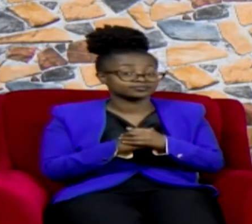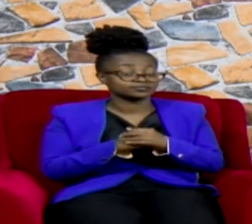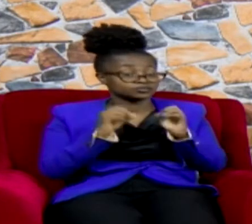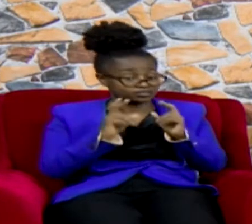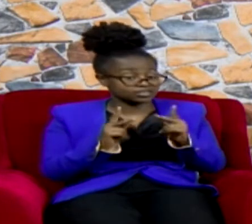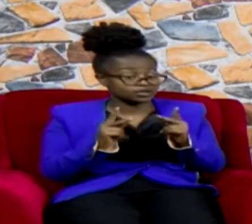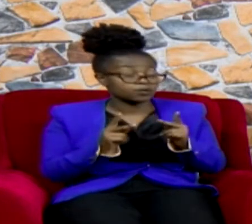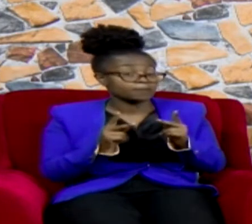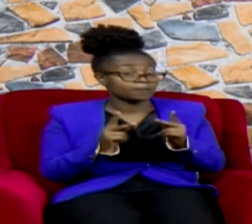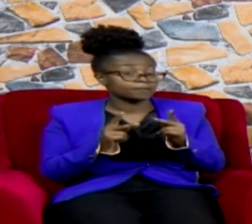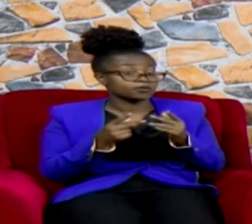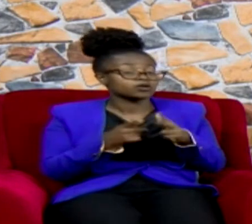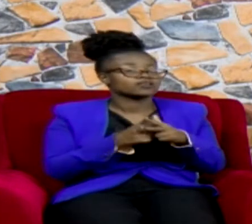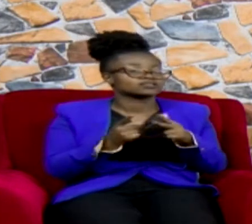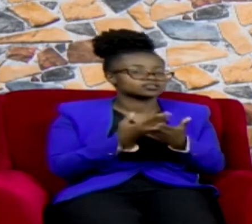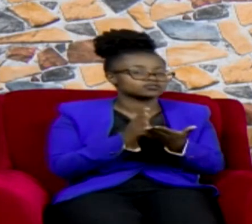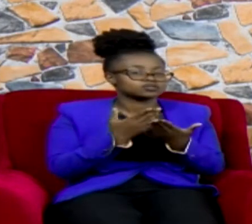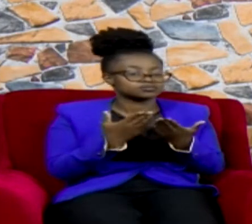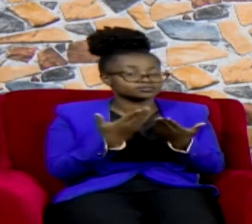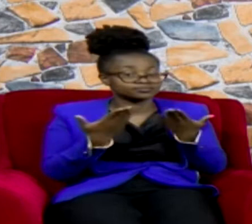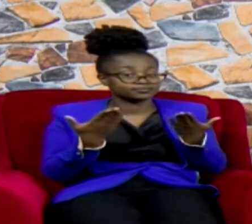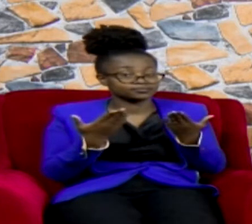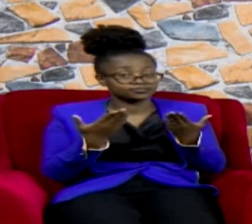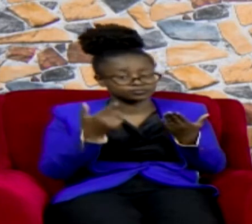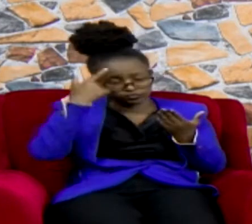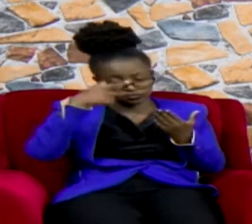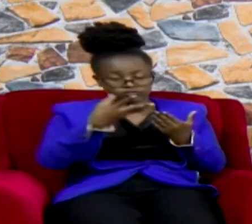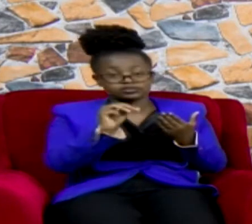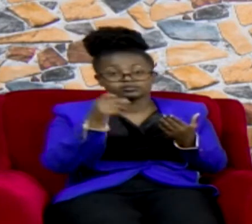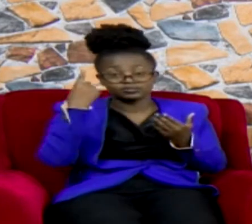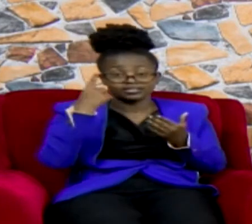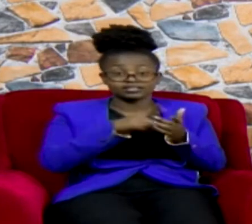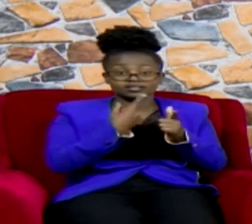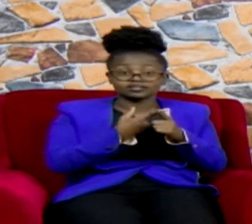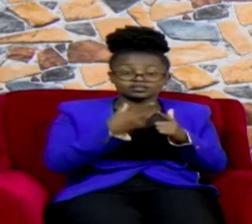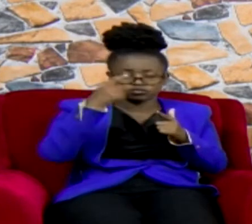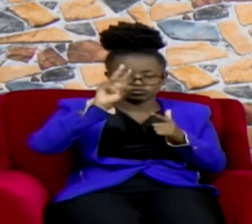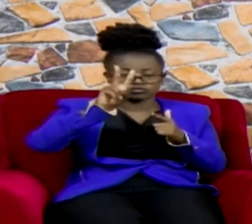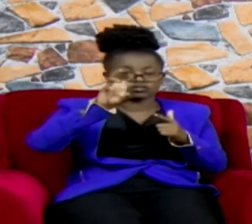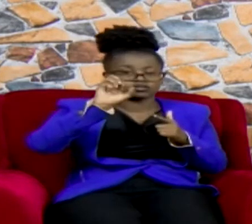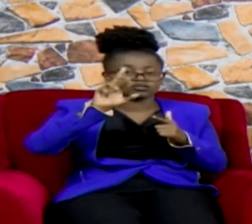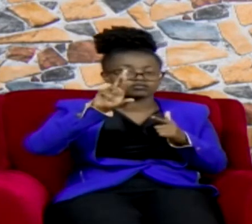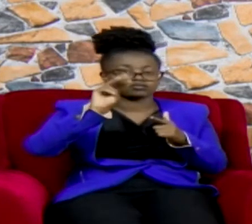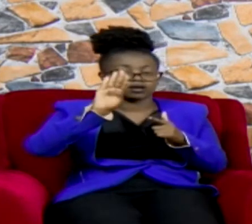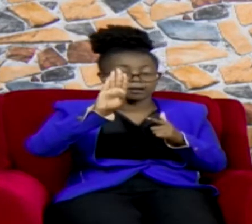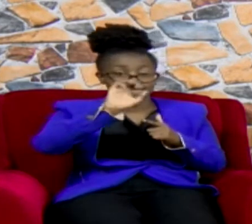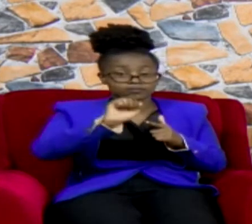But, so you, but you have to start from something concrete for them to understand. Then now you go to the verb only